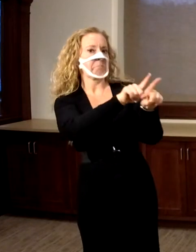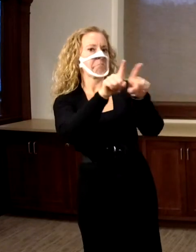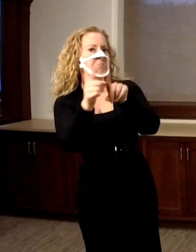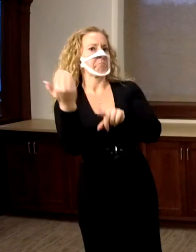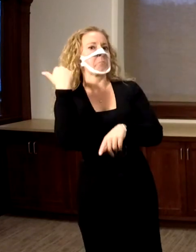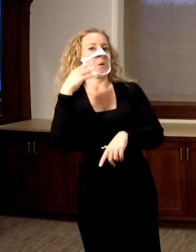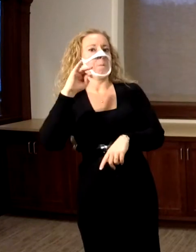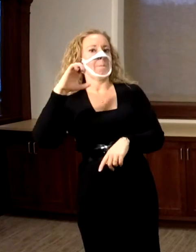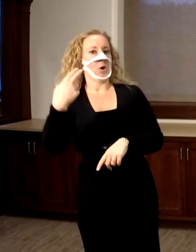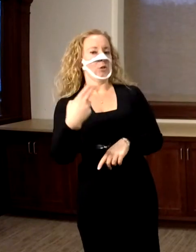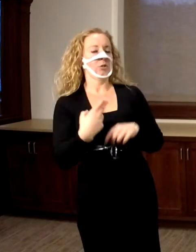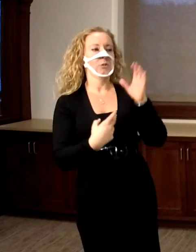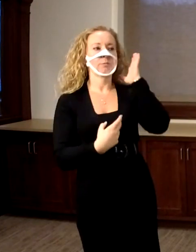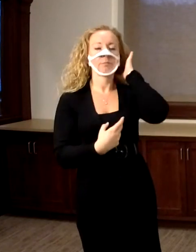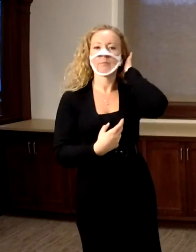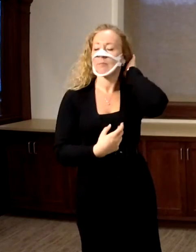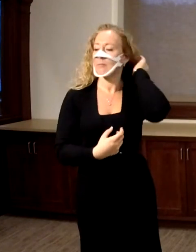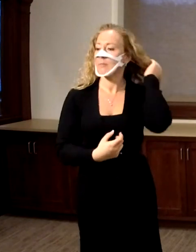occurred in March?